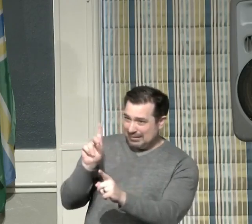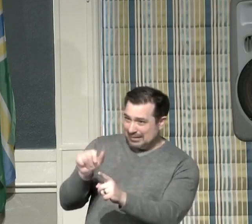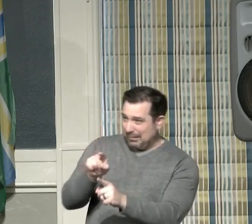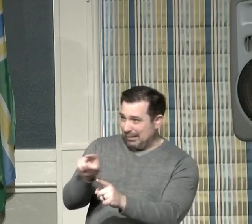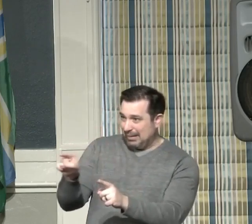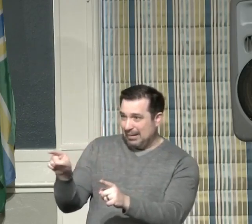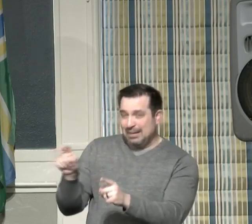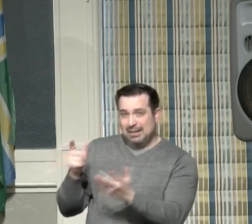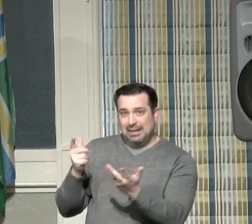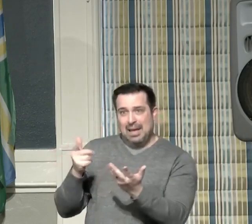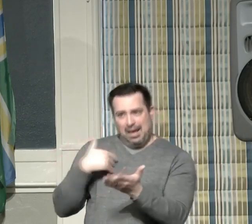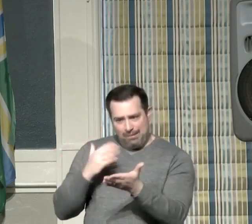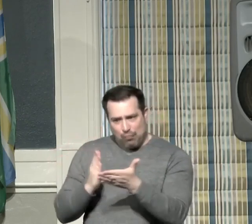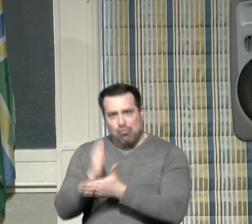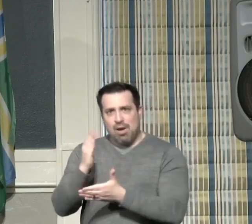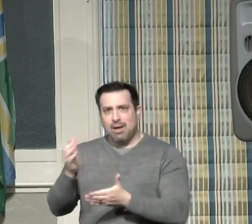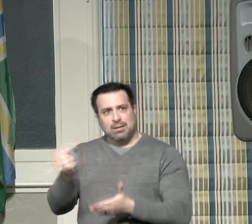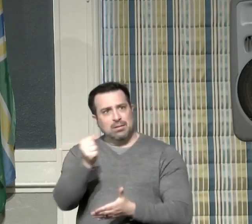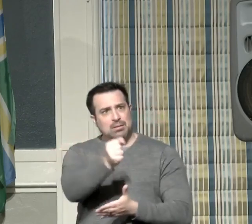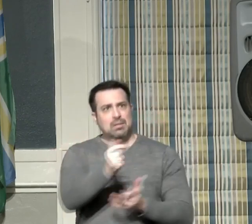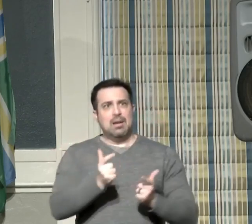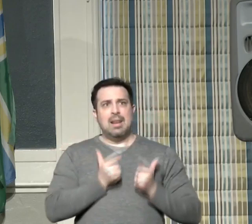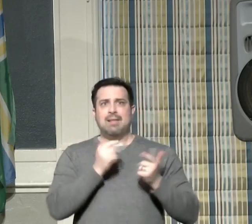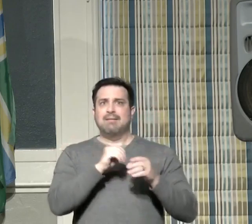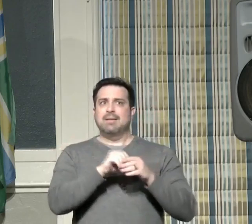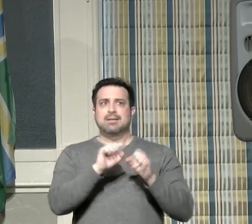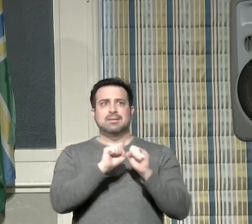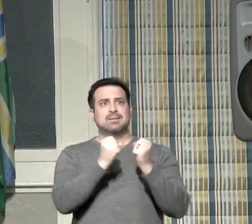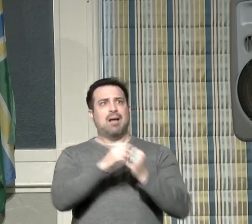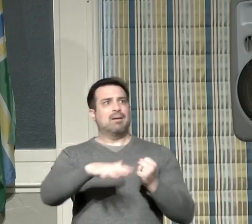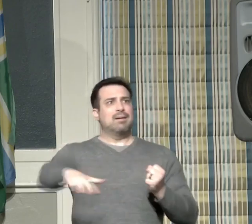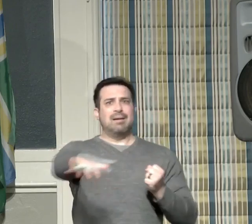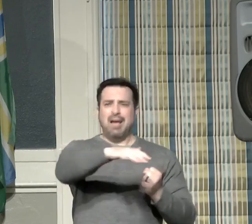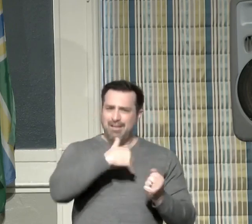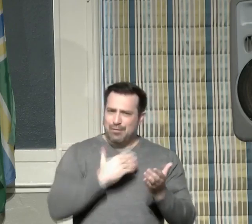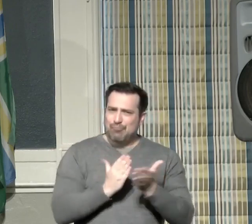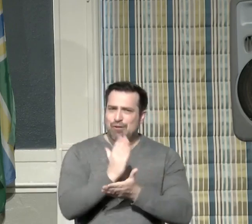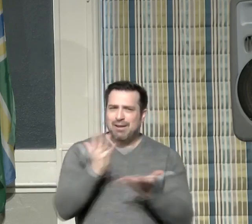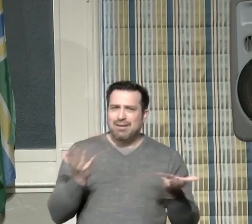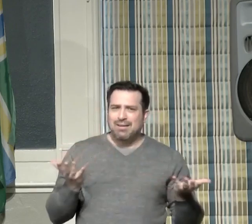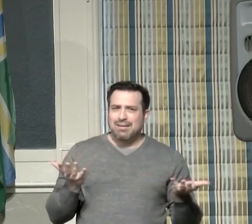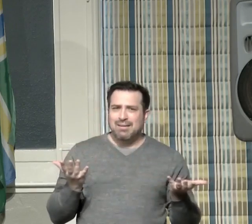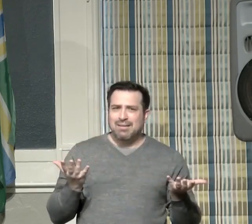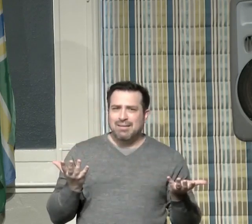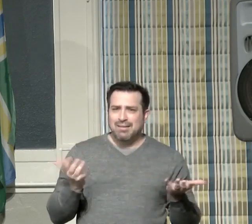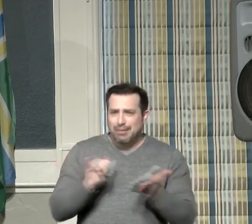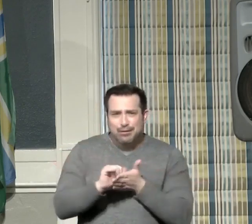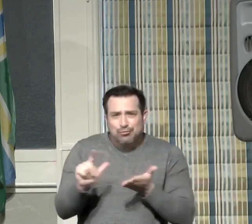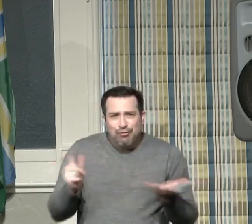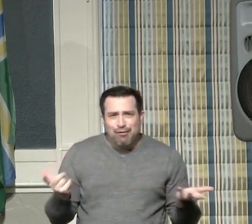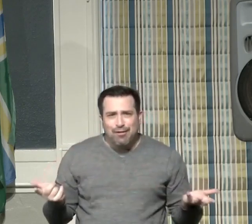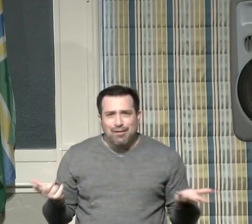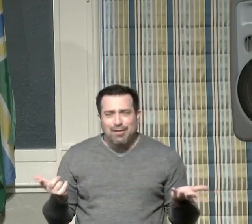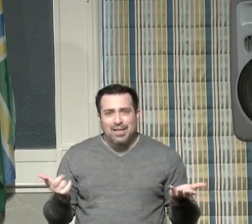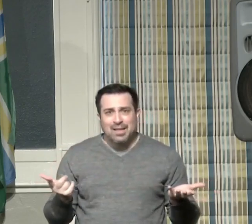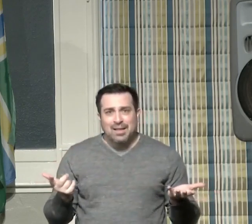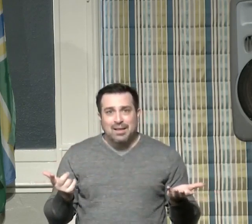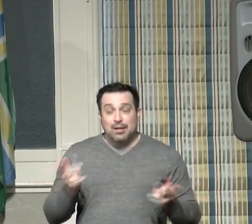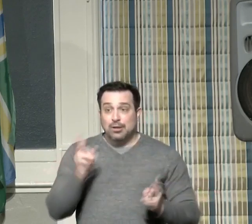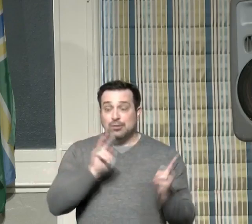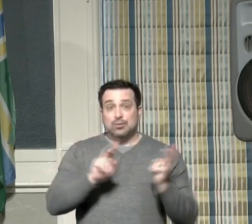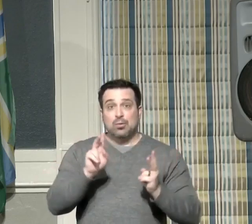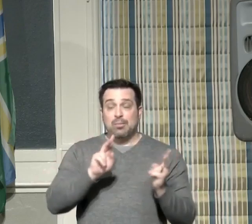had a right to live in society. Nothing more than that. They wanted, you know, people with disabilities have looked at the